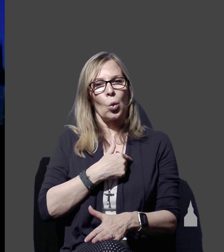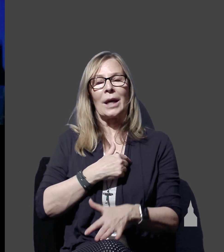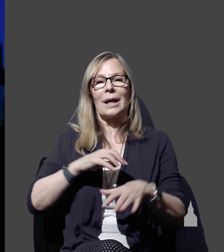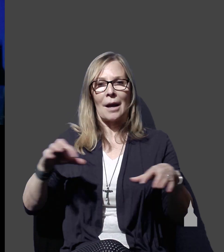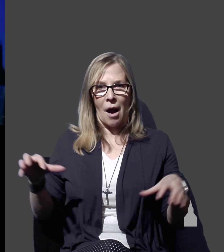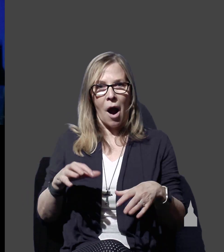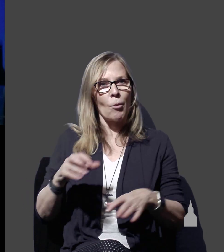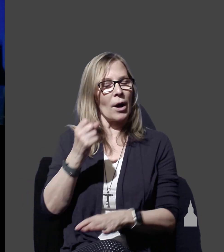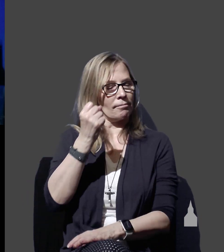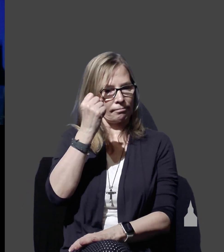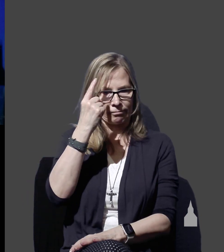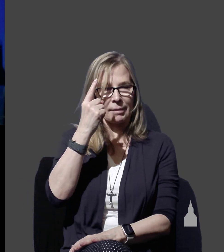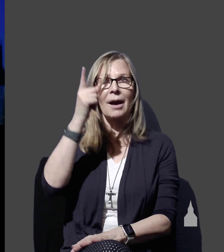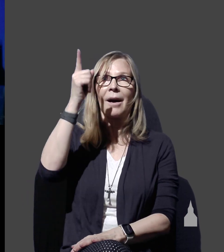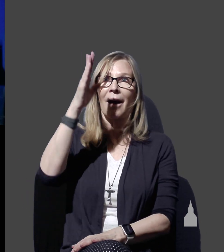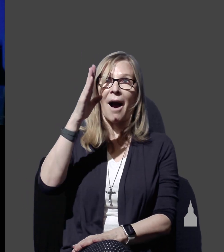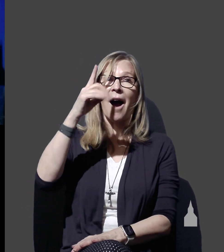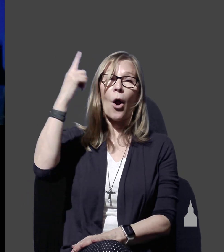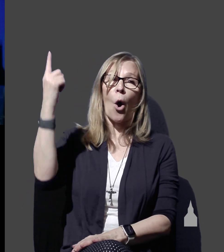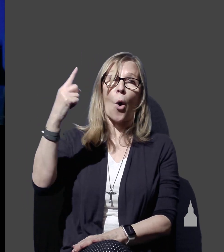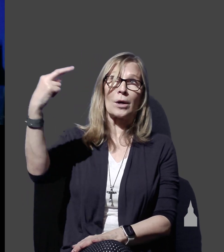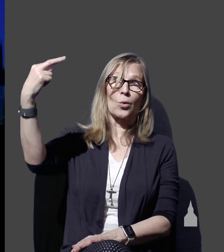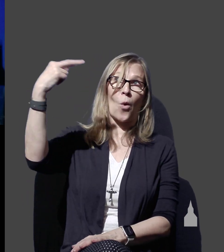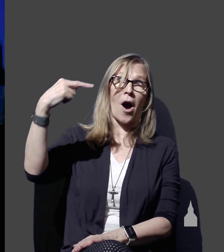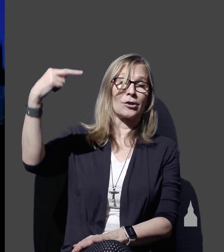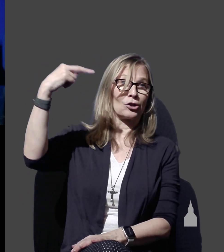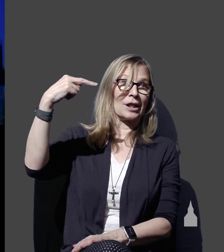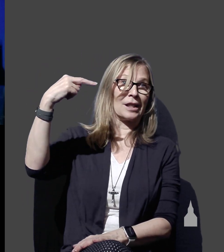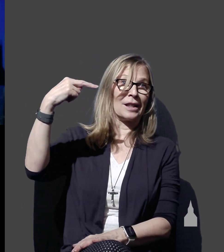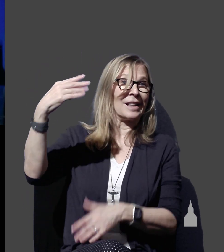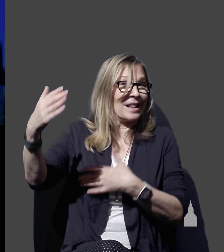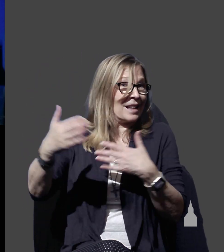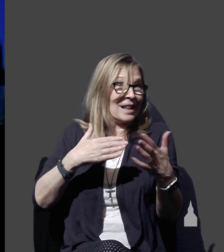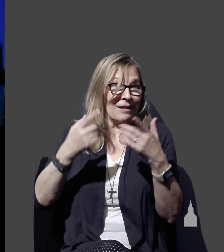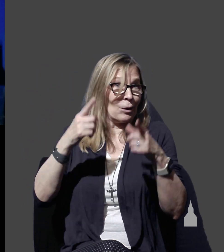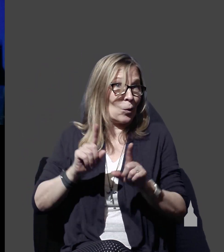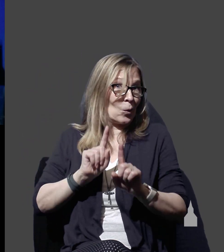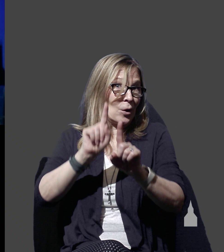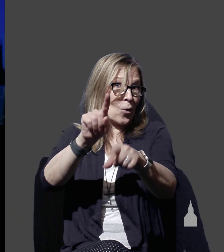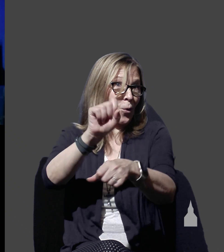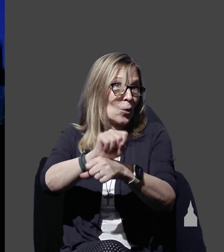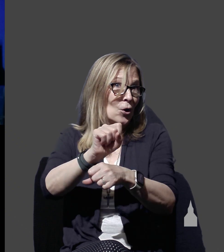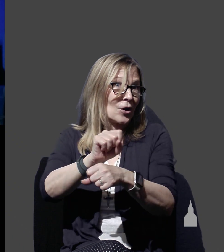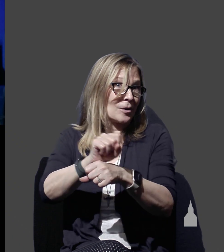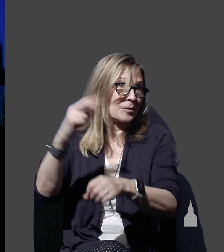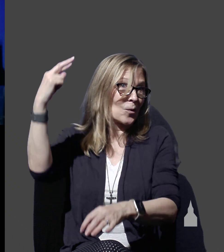that God is always watching us, even when we go to work.